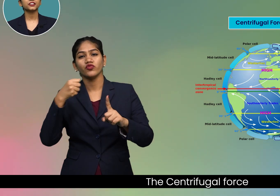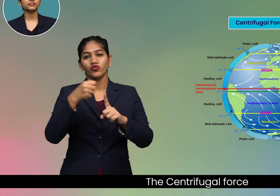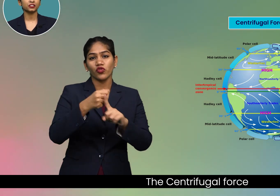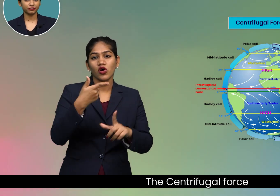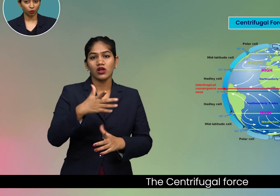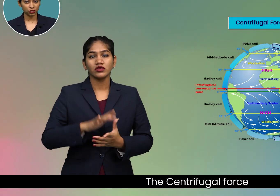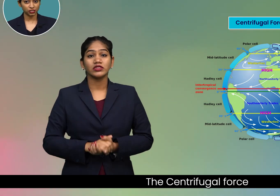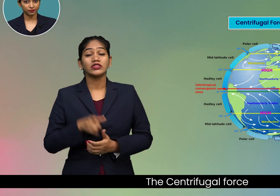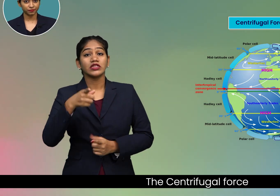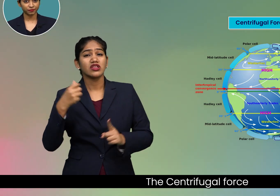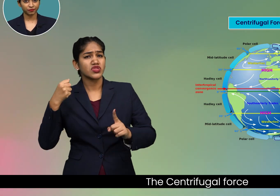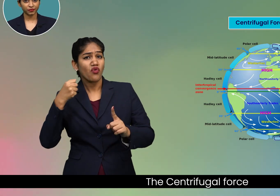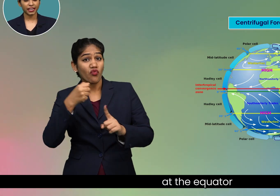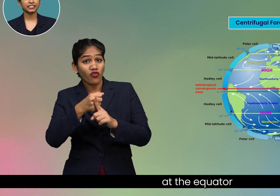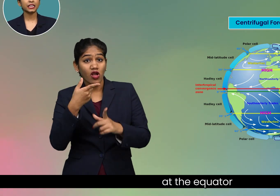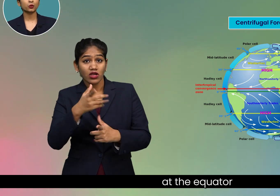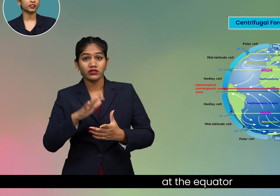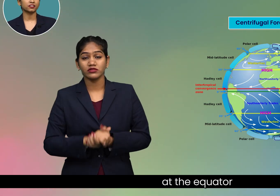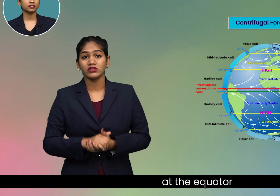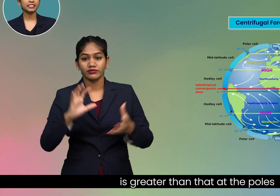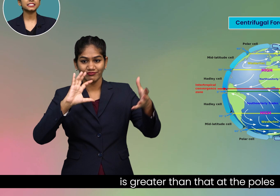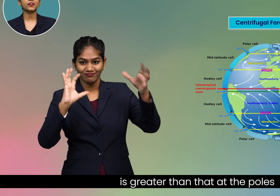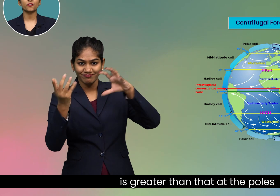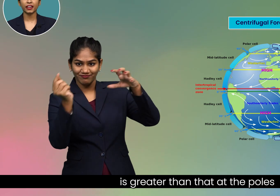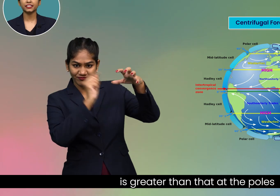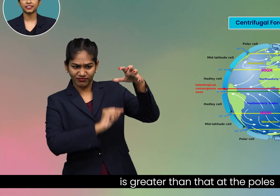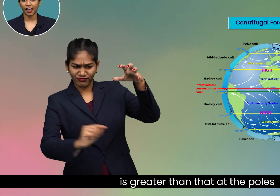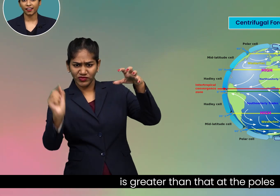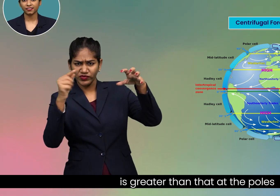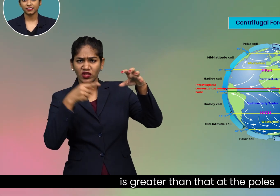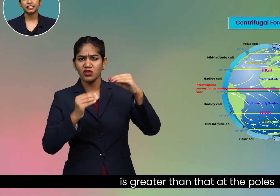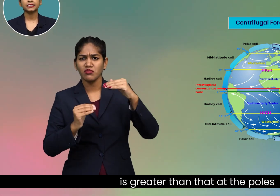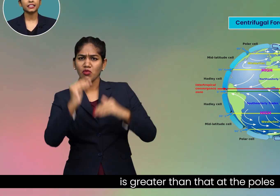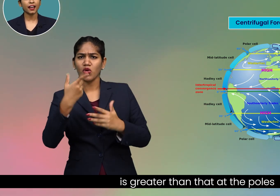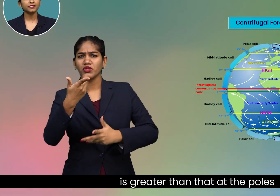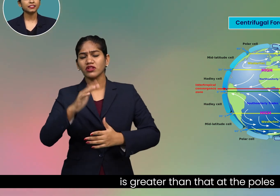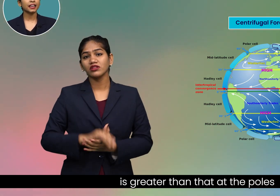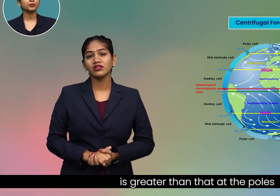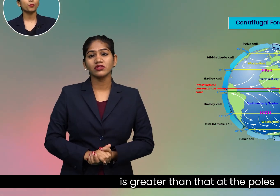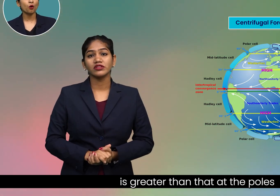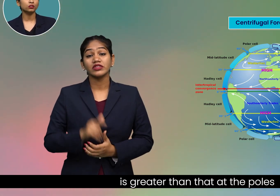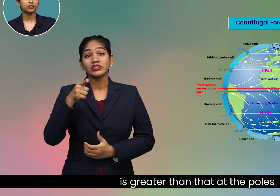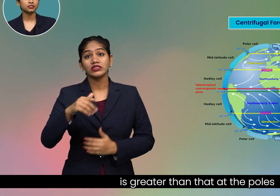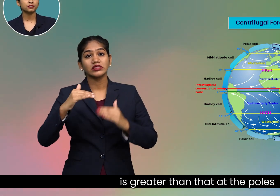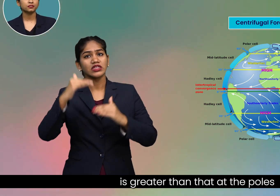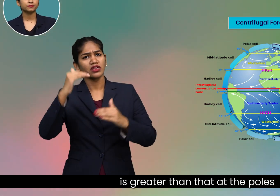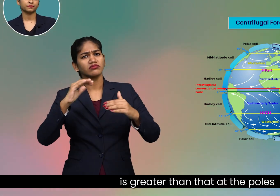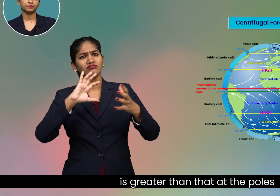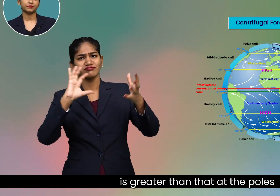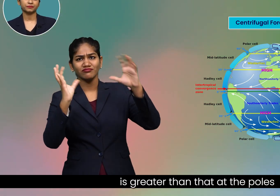The centrifugal force at the equator is greater than that at the